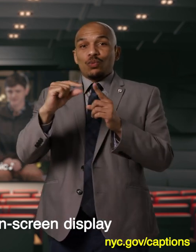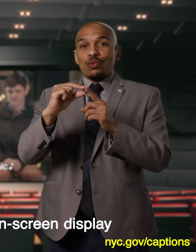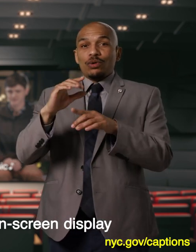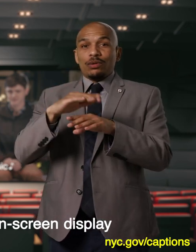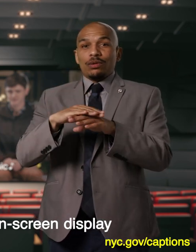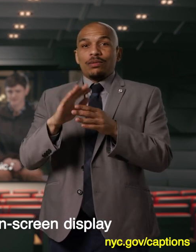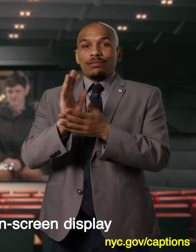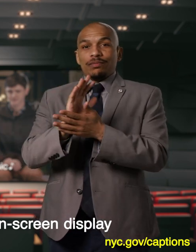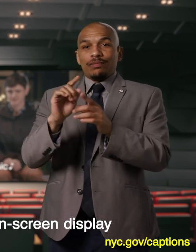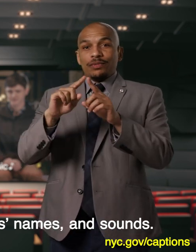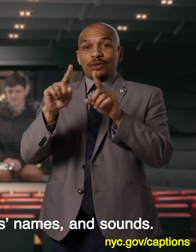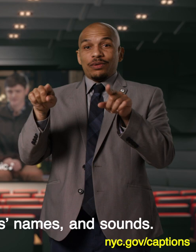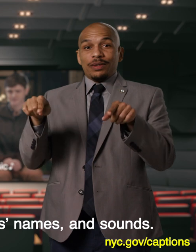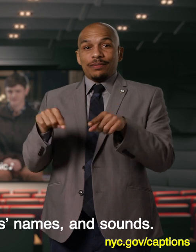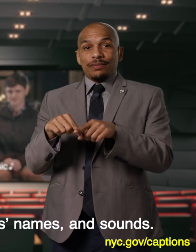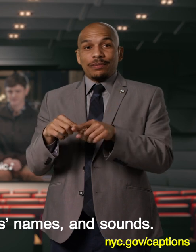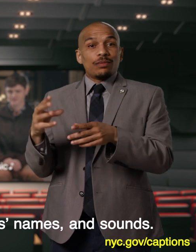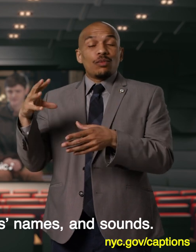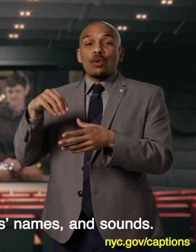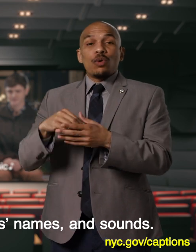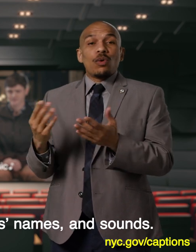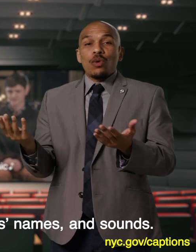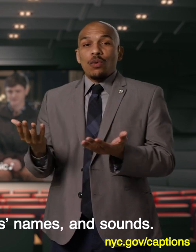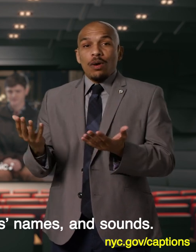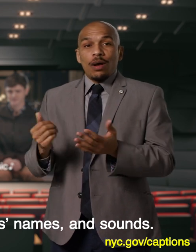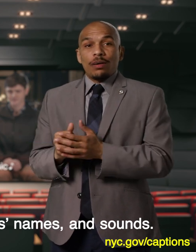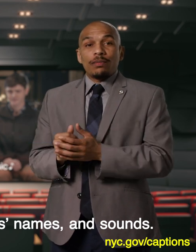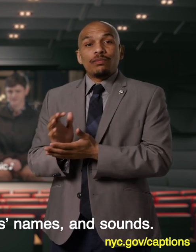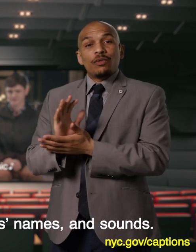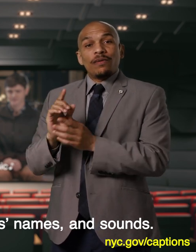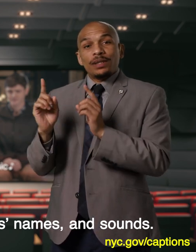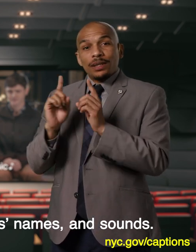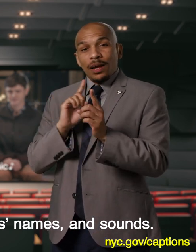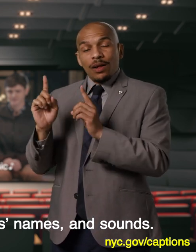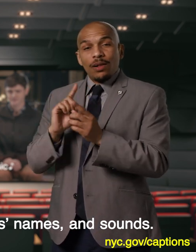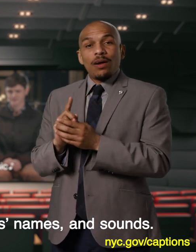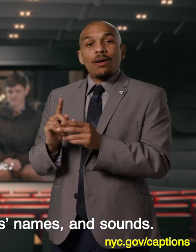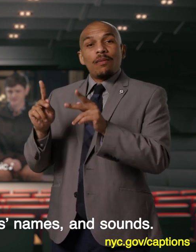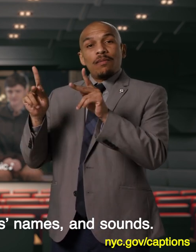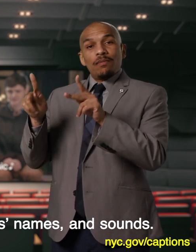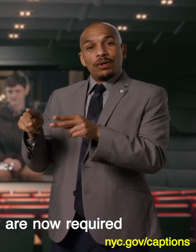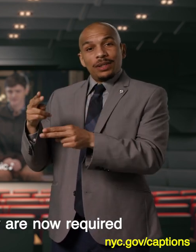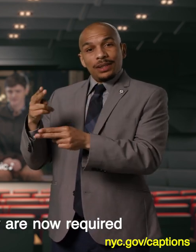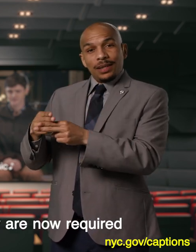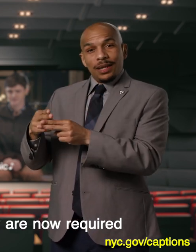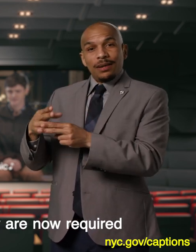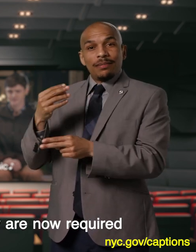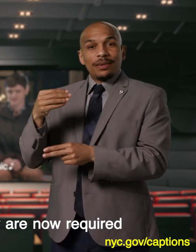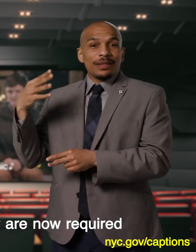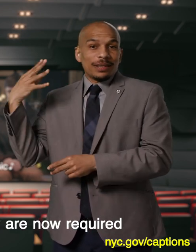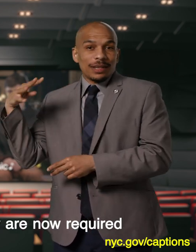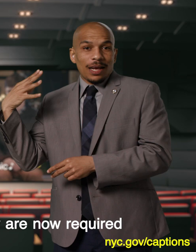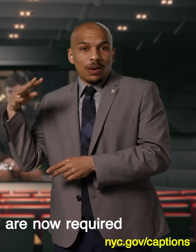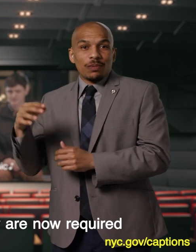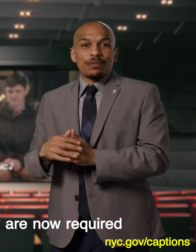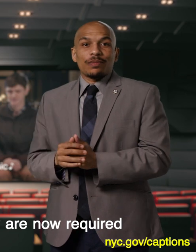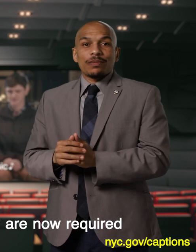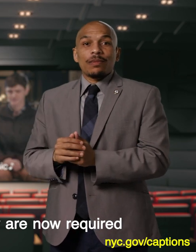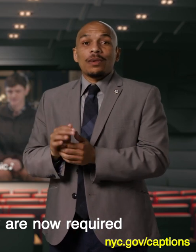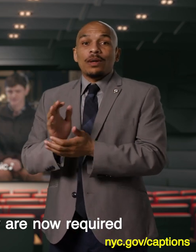are the on-screen display of a movie's dialogue, speakers' names, and sounds. Theaters in New York City are now required to show some